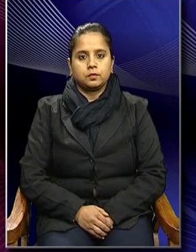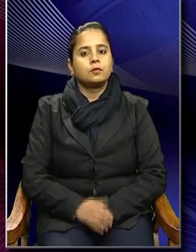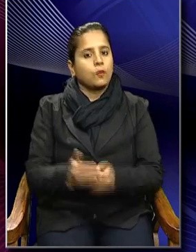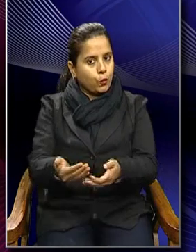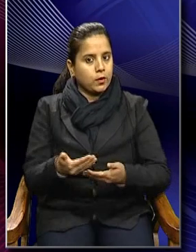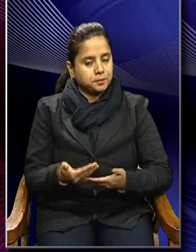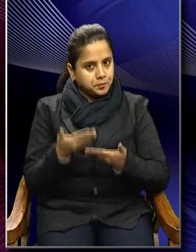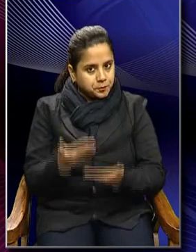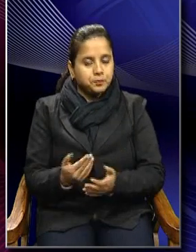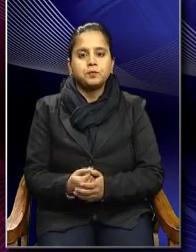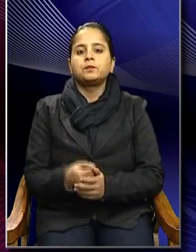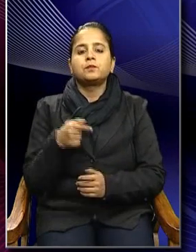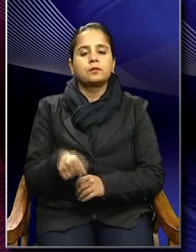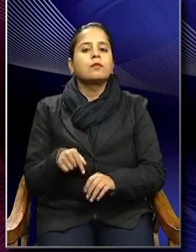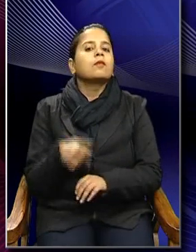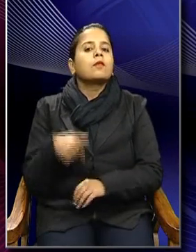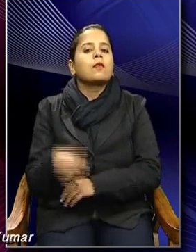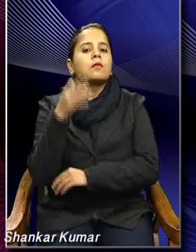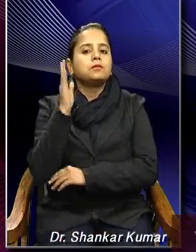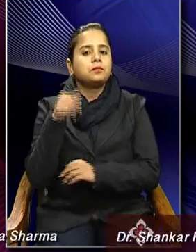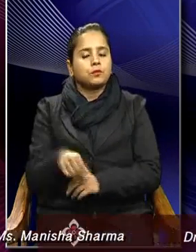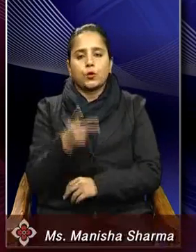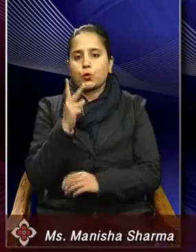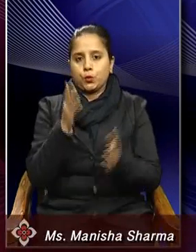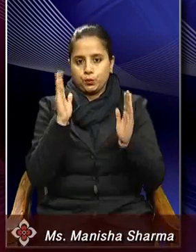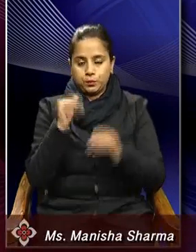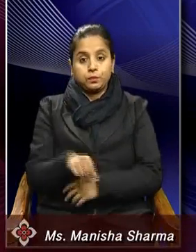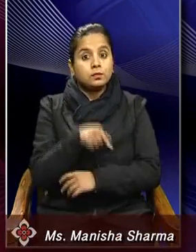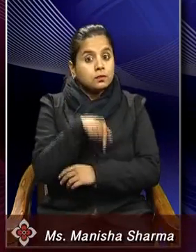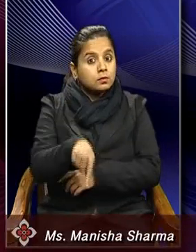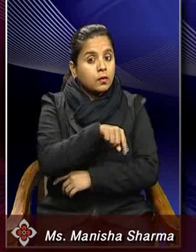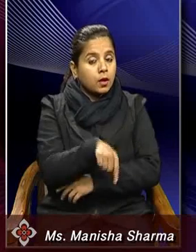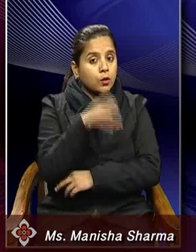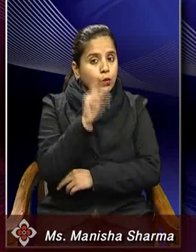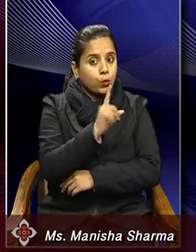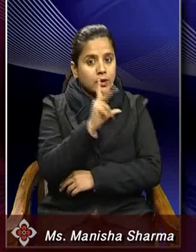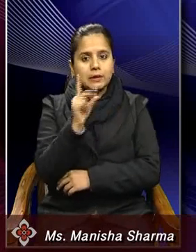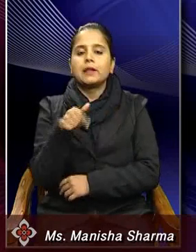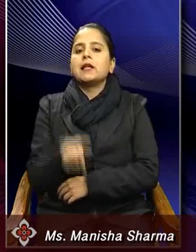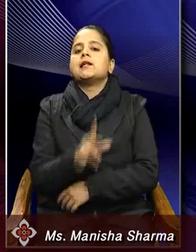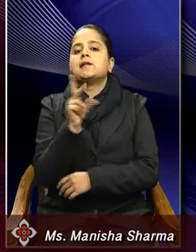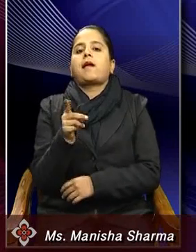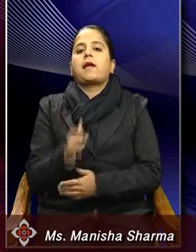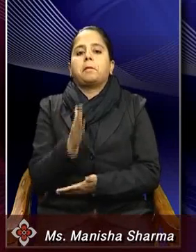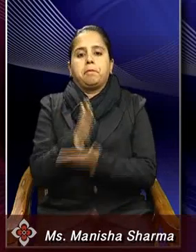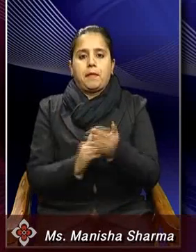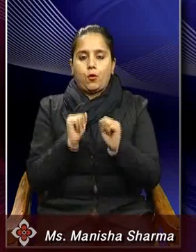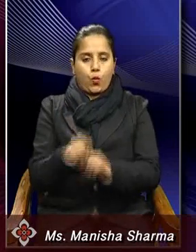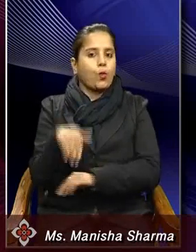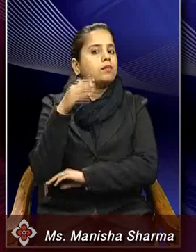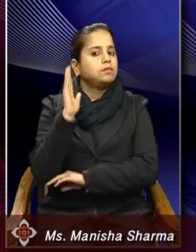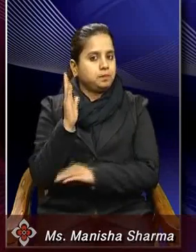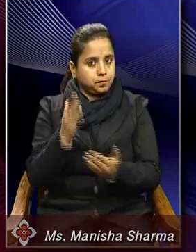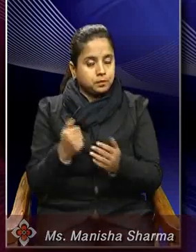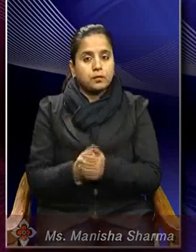Welcome to this set of two lectures, and this happens to be the second part of this lecture